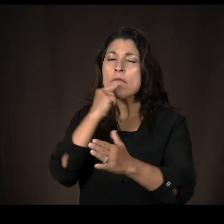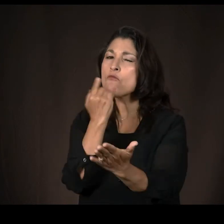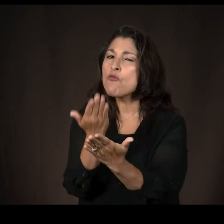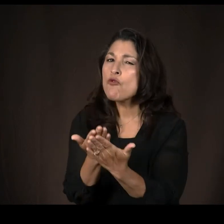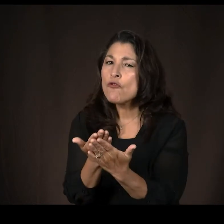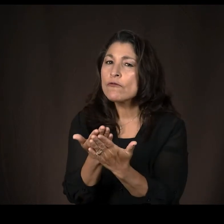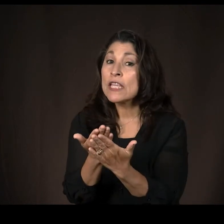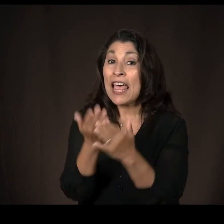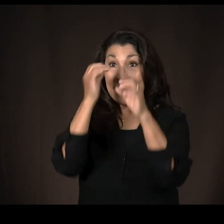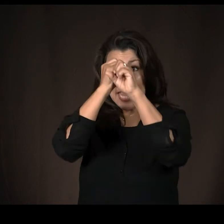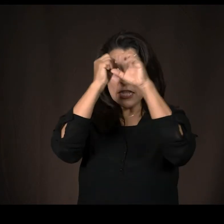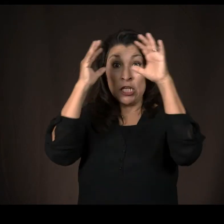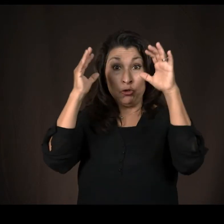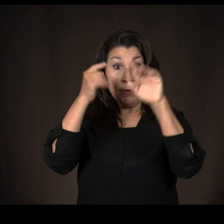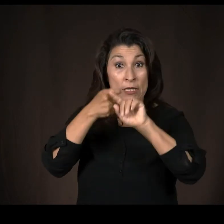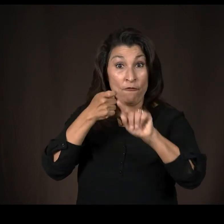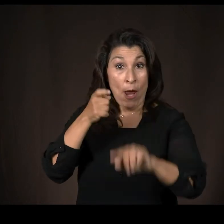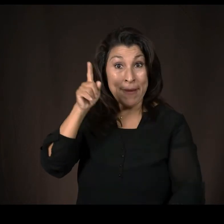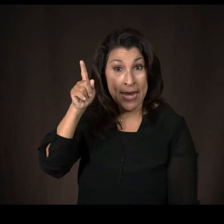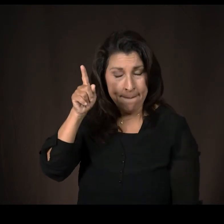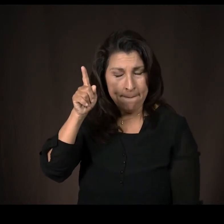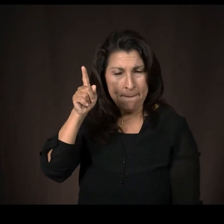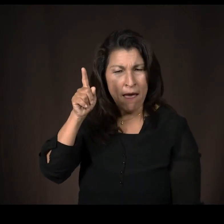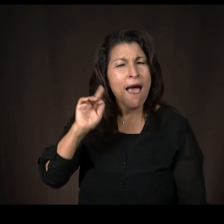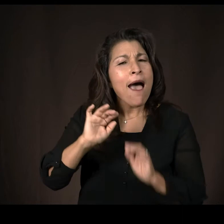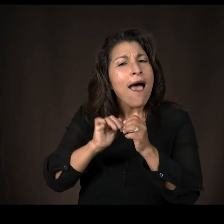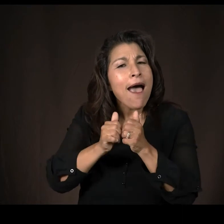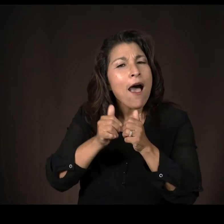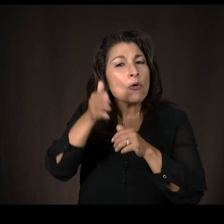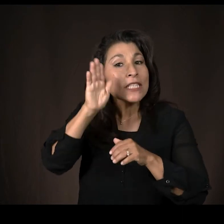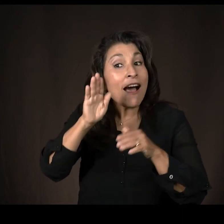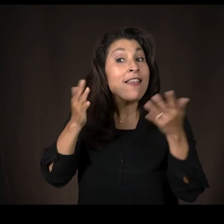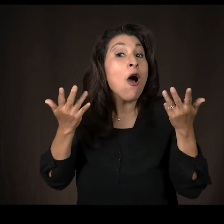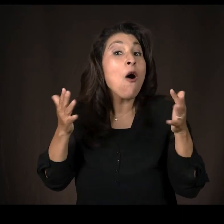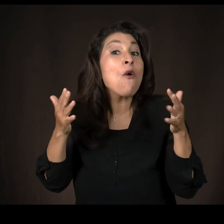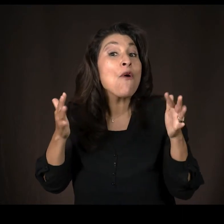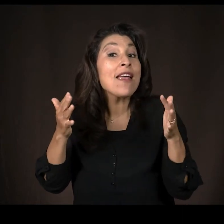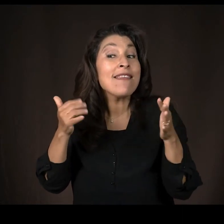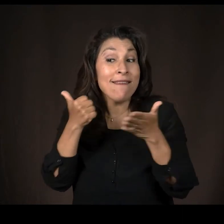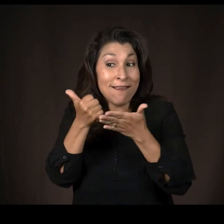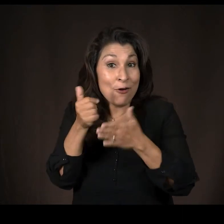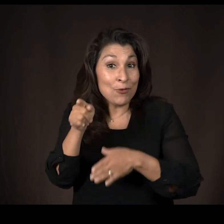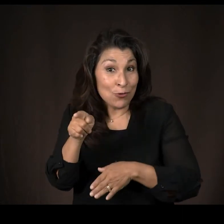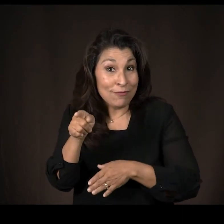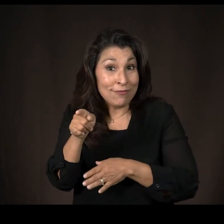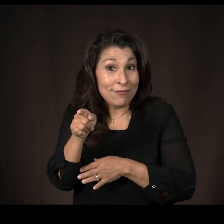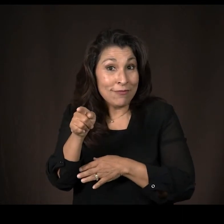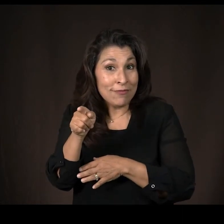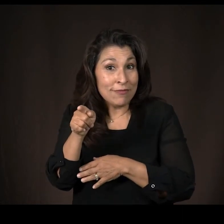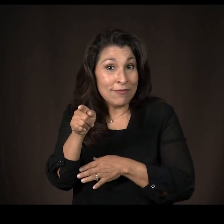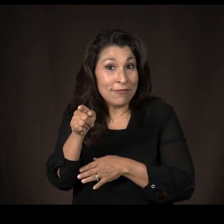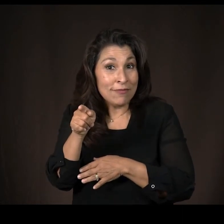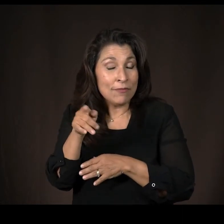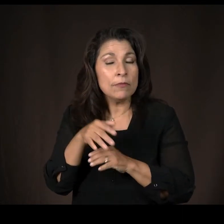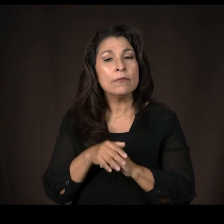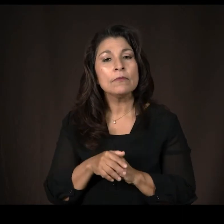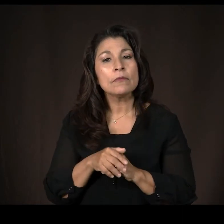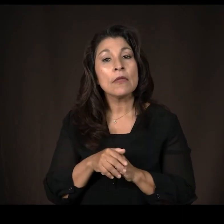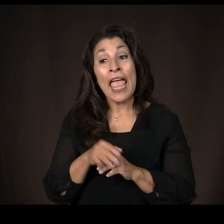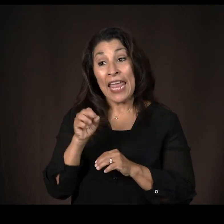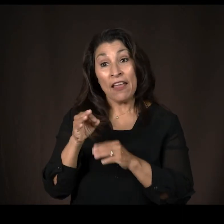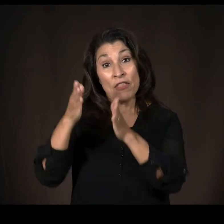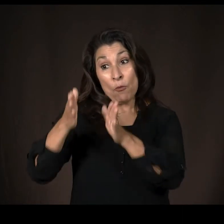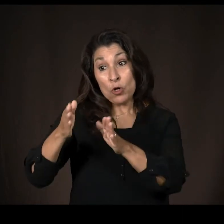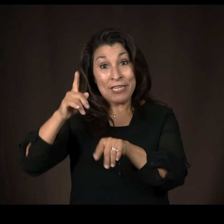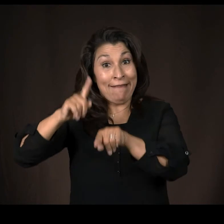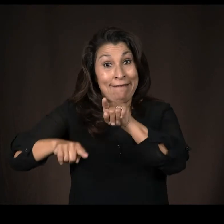prove that the dream really is from God? How has God already helped you? And if they